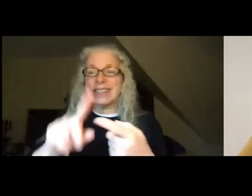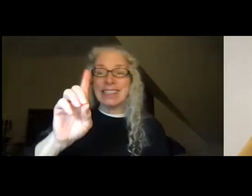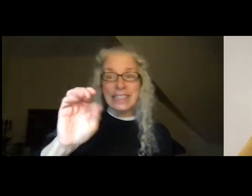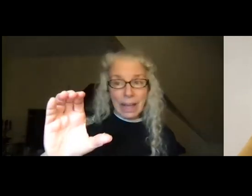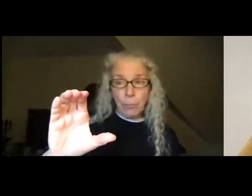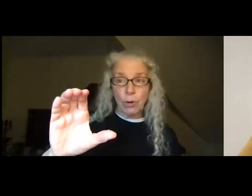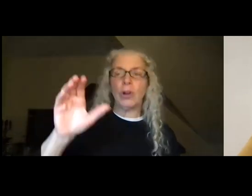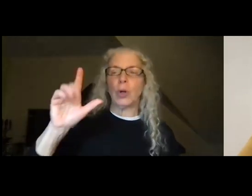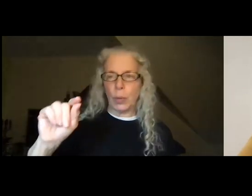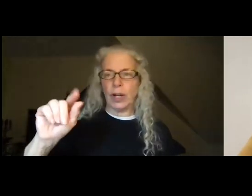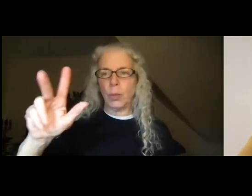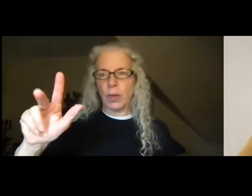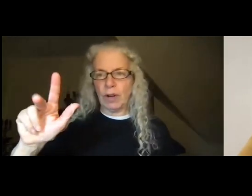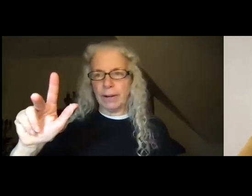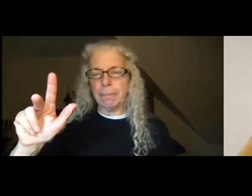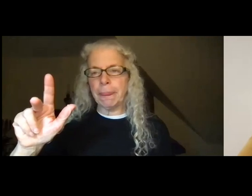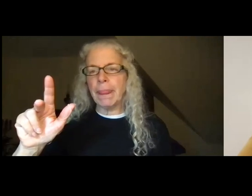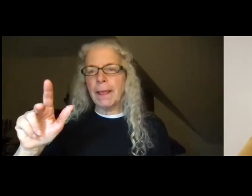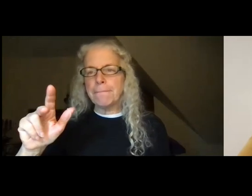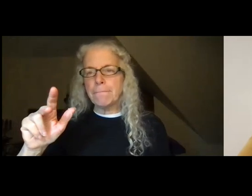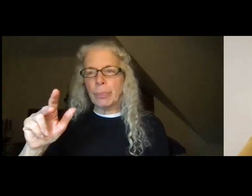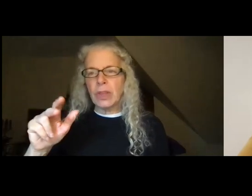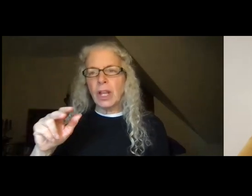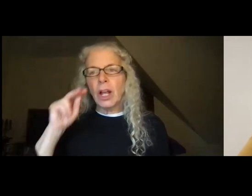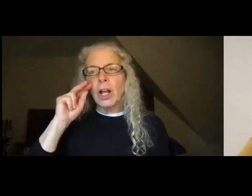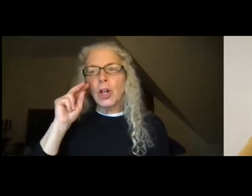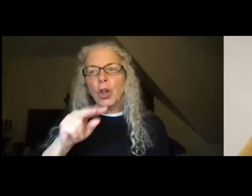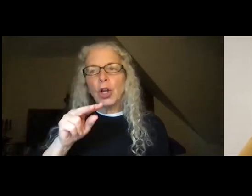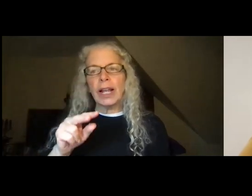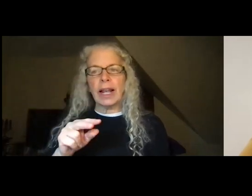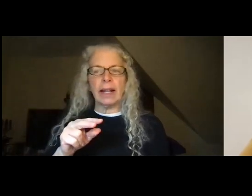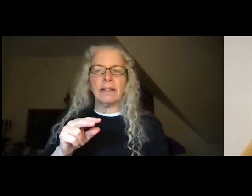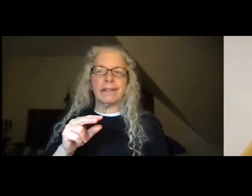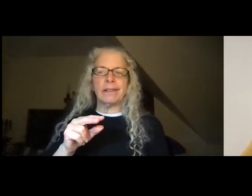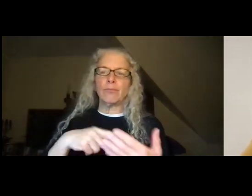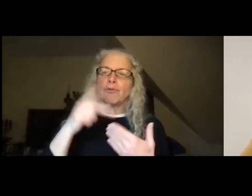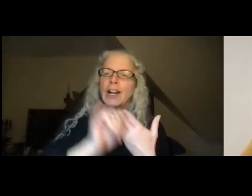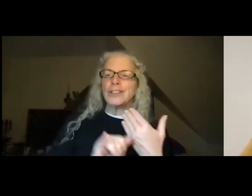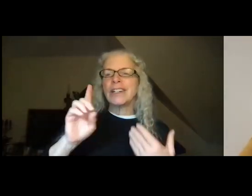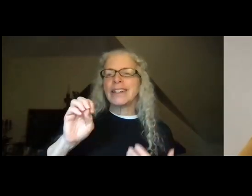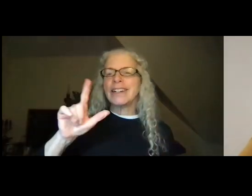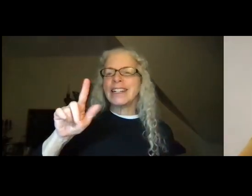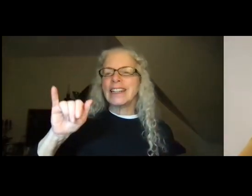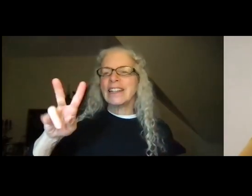2023. In looking at our budget and in looking at our project deliverables that we have left for the grant,